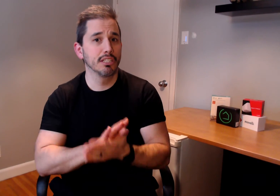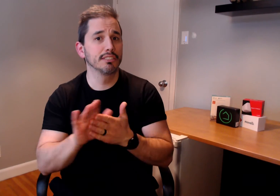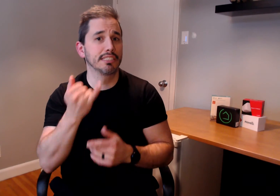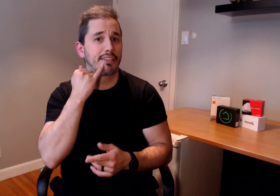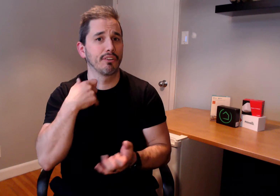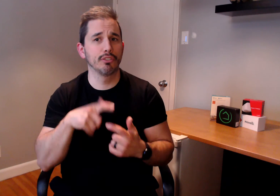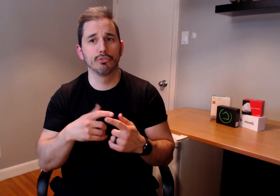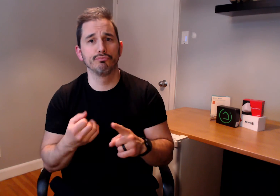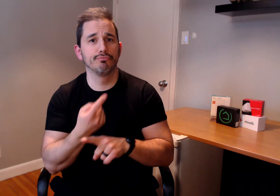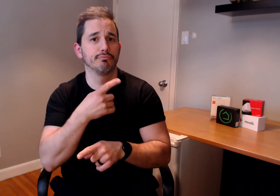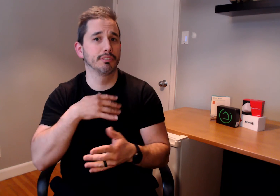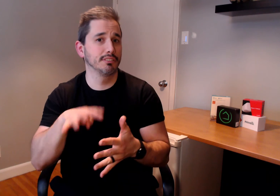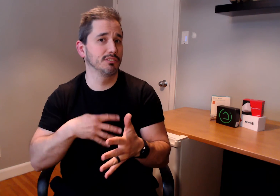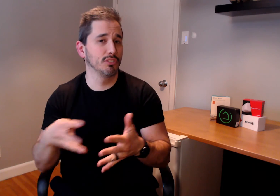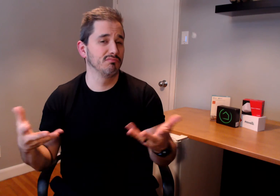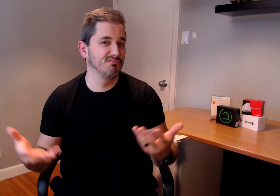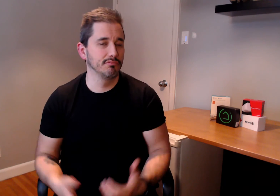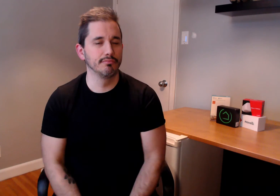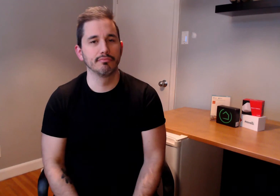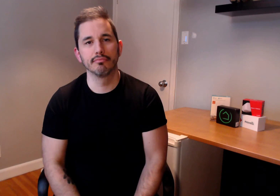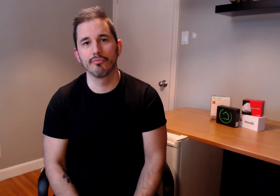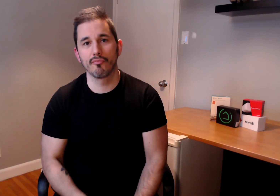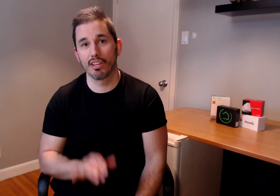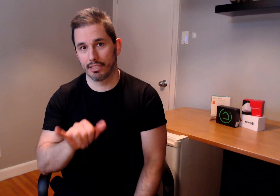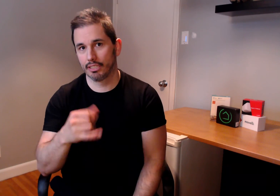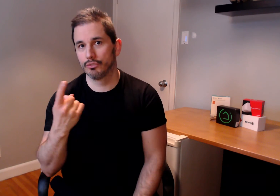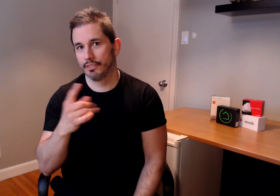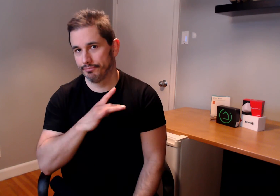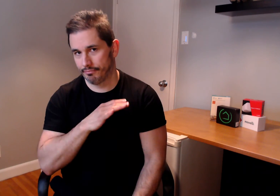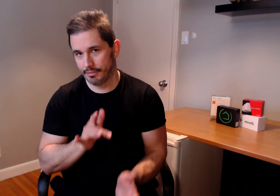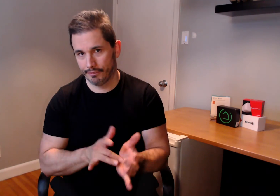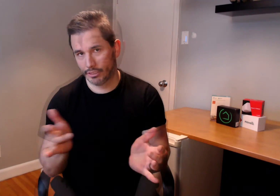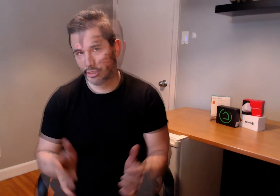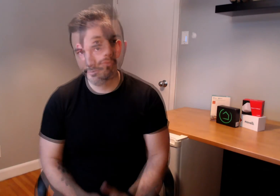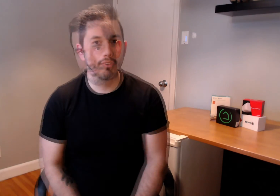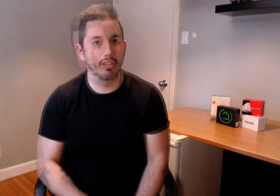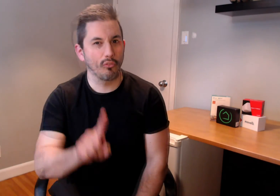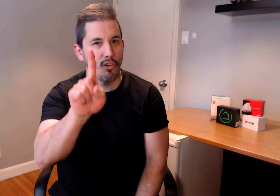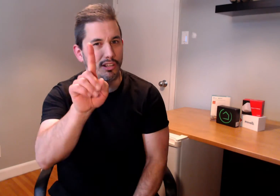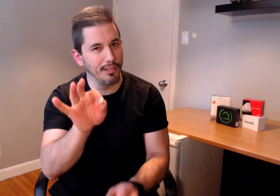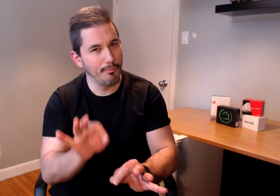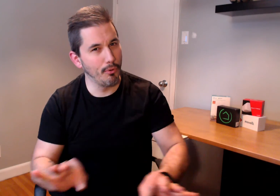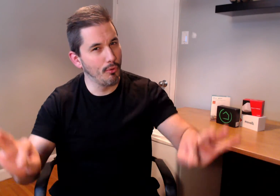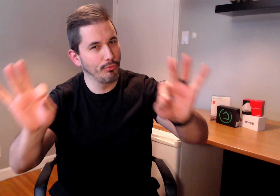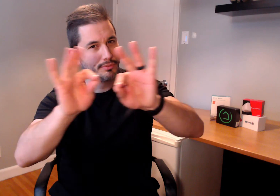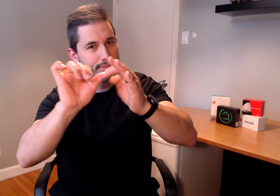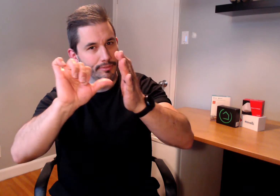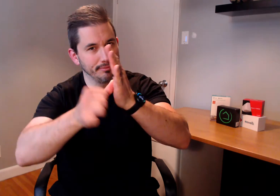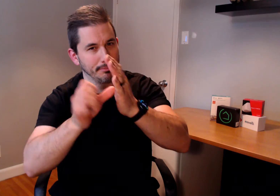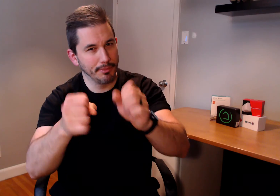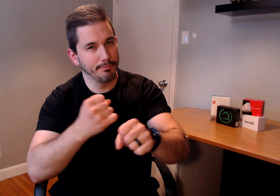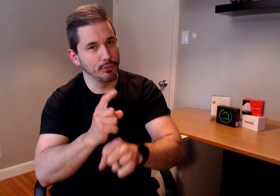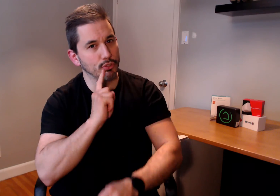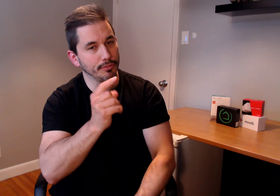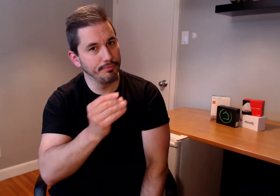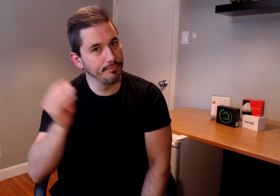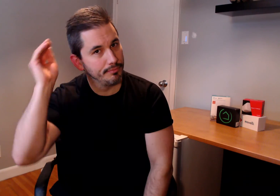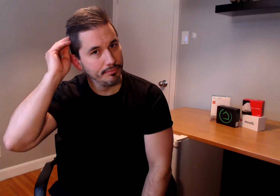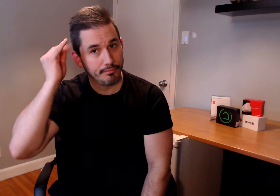all manually and physically. So you are able to go off of your typical schedule if need be. And that would be a pretty good advantage. One thing